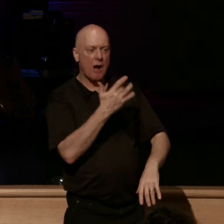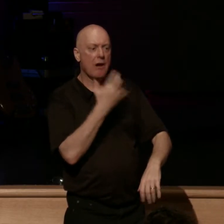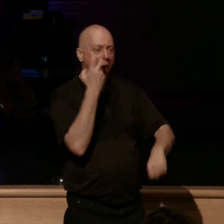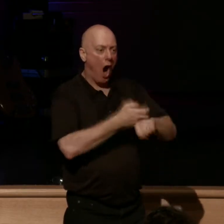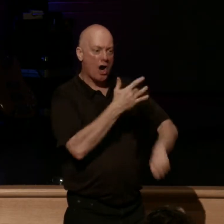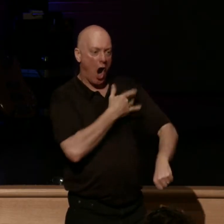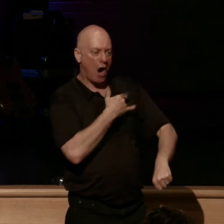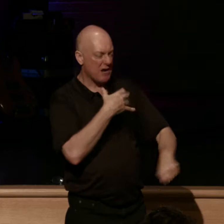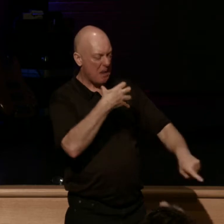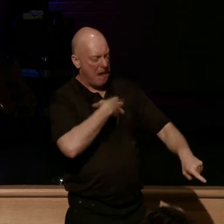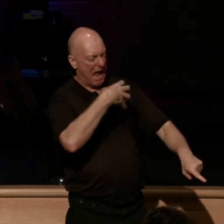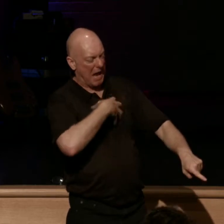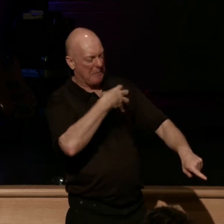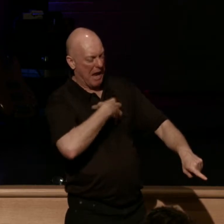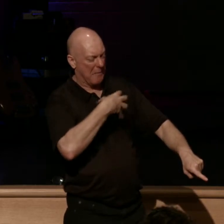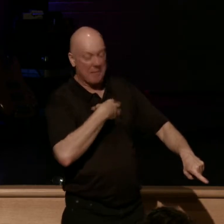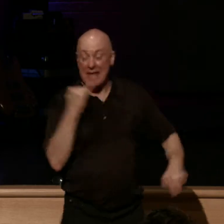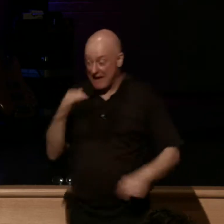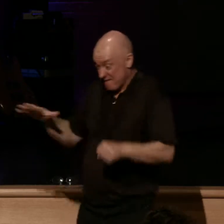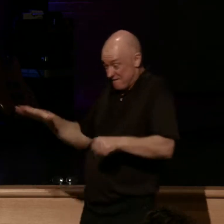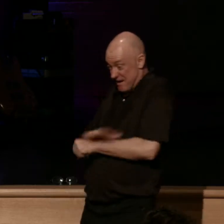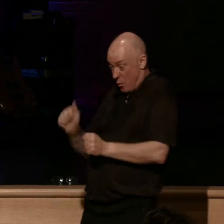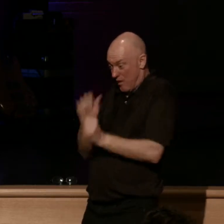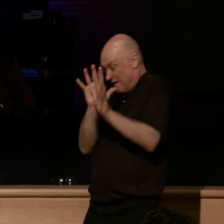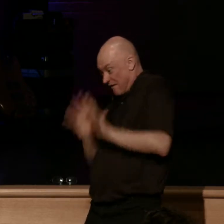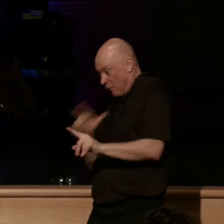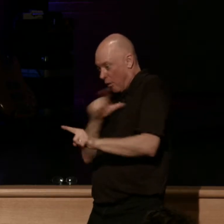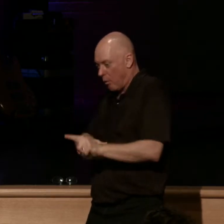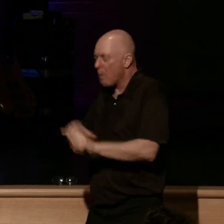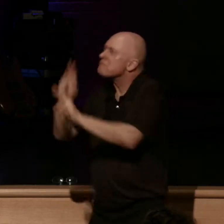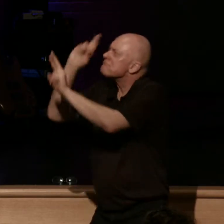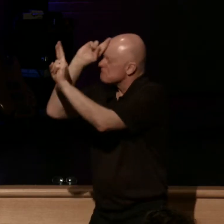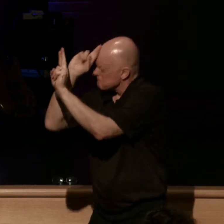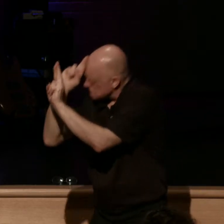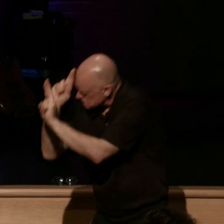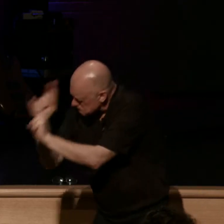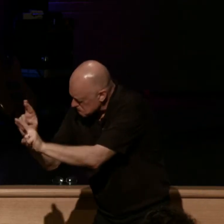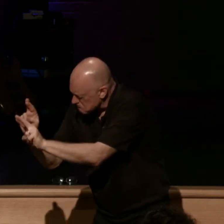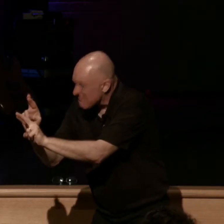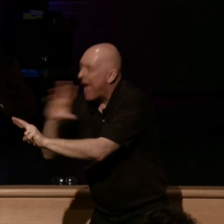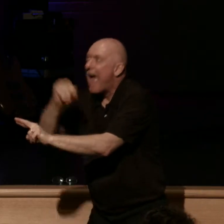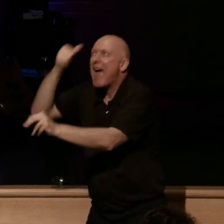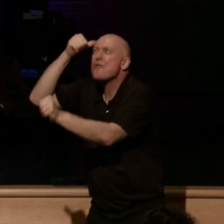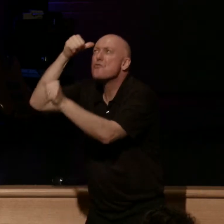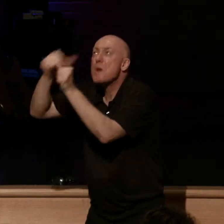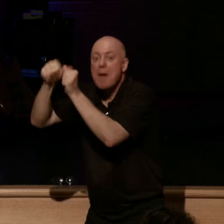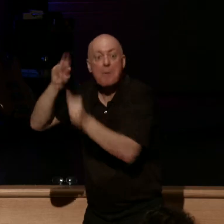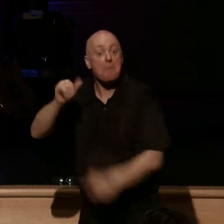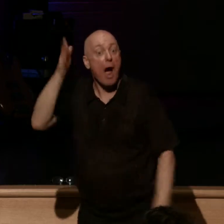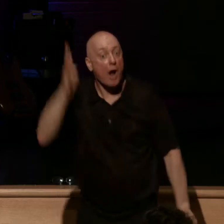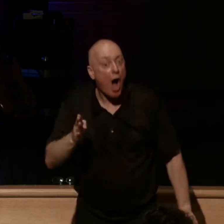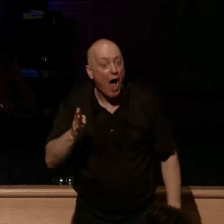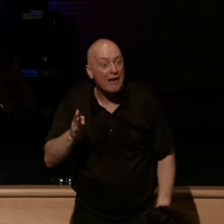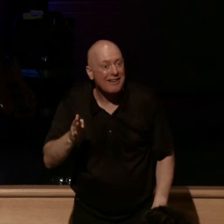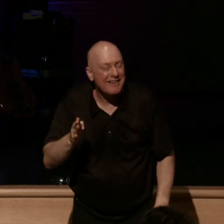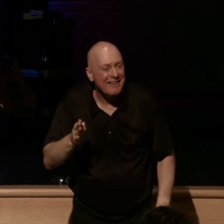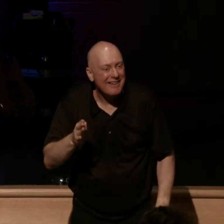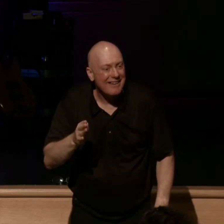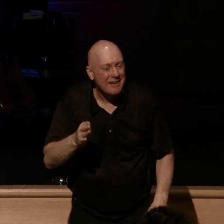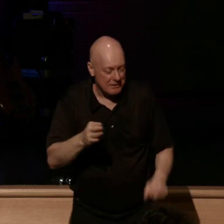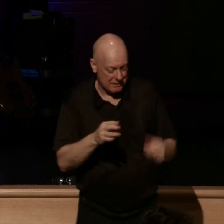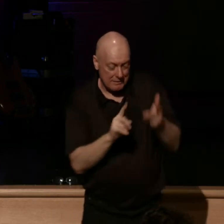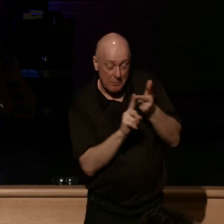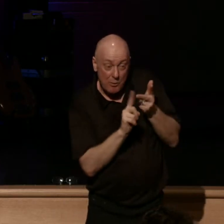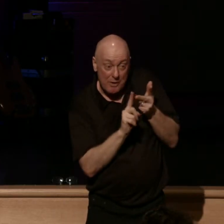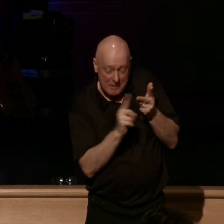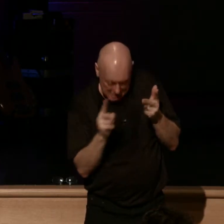heart. Those who are filled with the fear of the Lord are reverent and remembered by God. Awesome. And then number